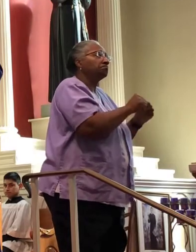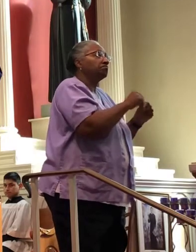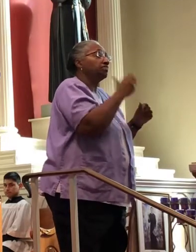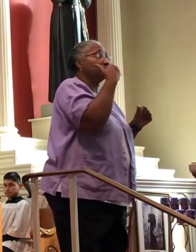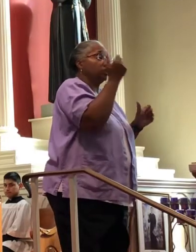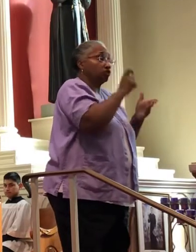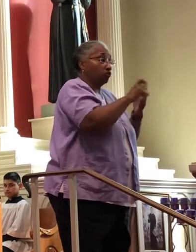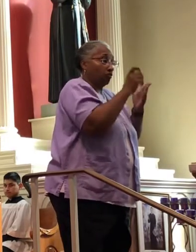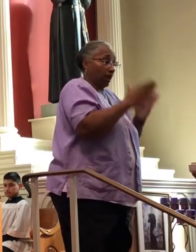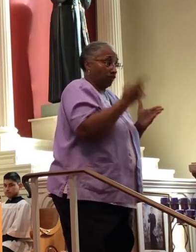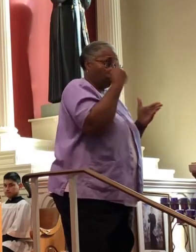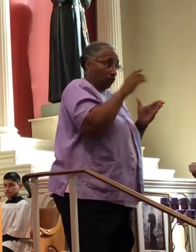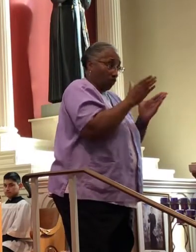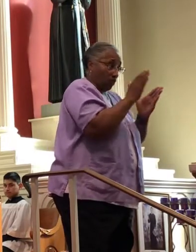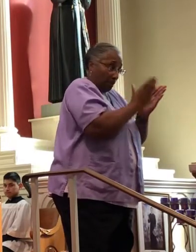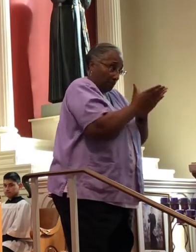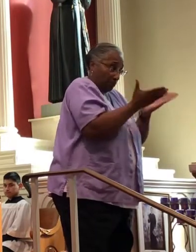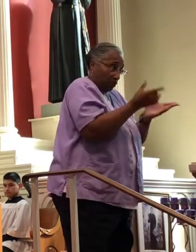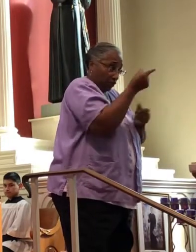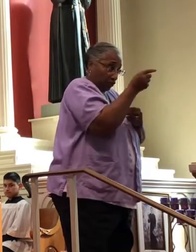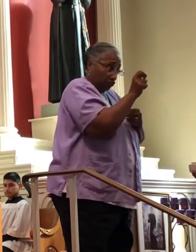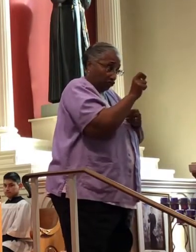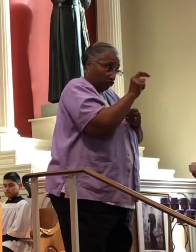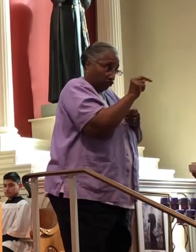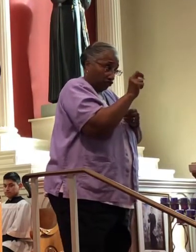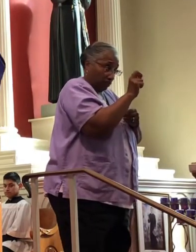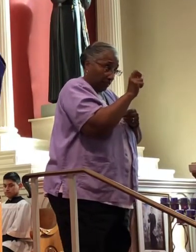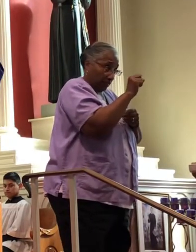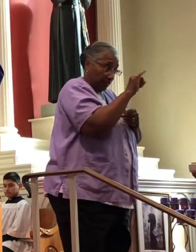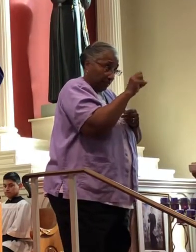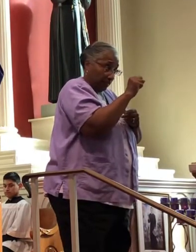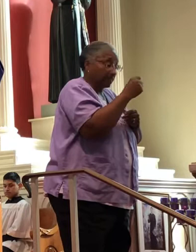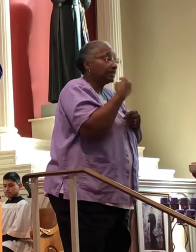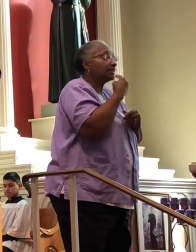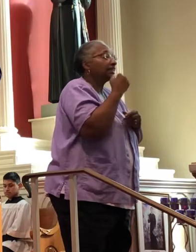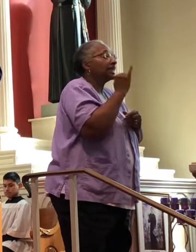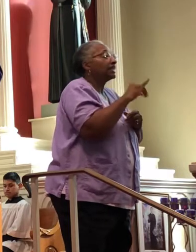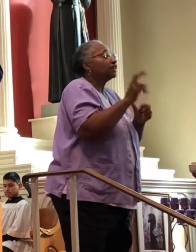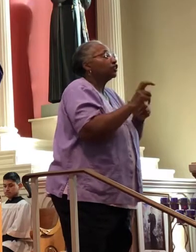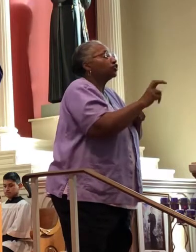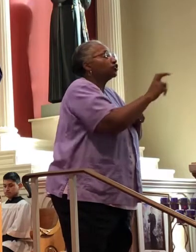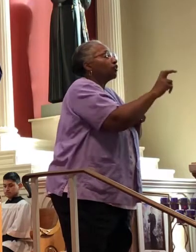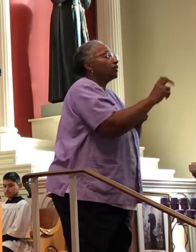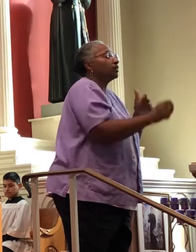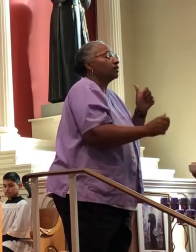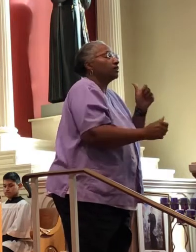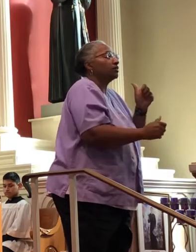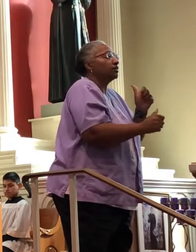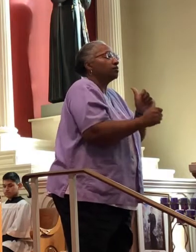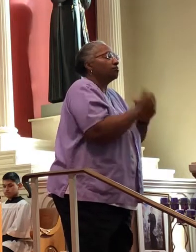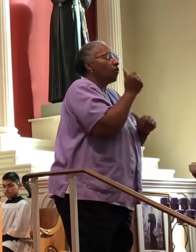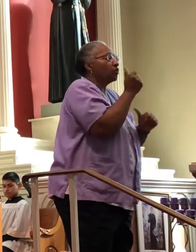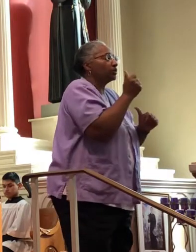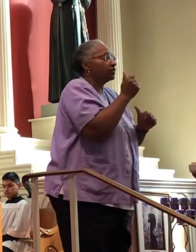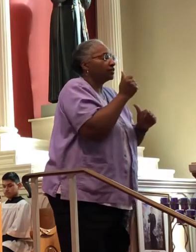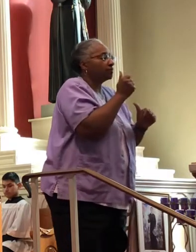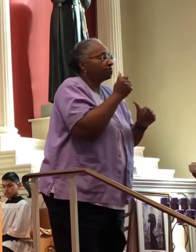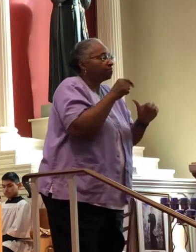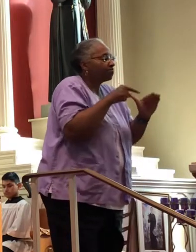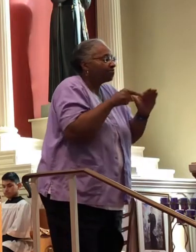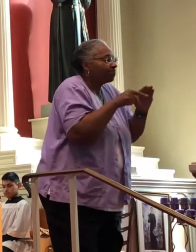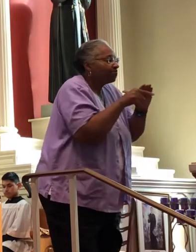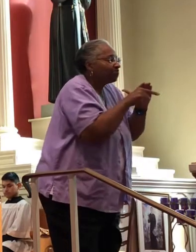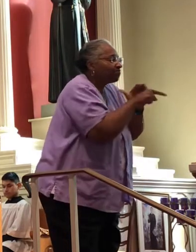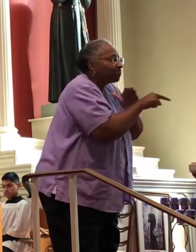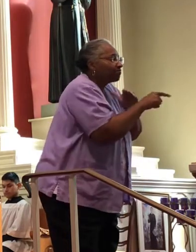book of Genesis says that the serpent was the most cunning animal in the garden. He was the